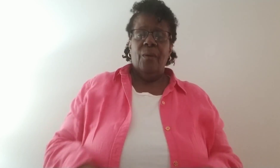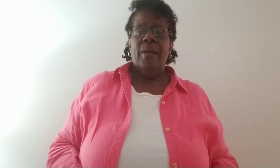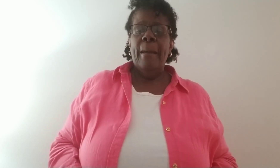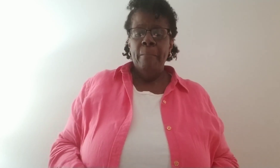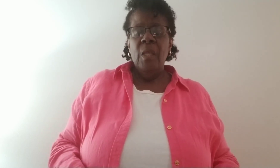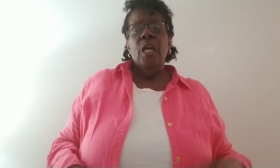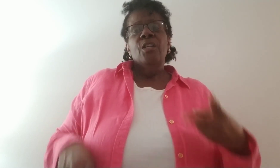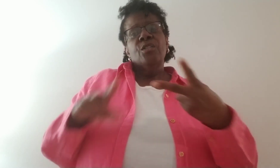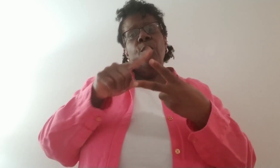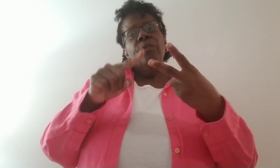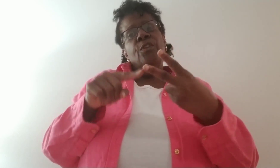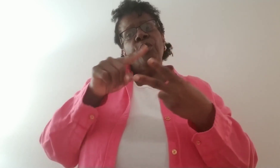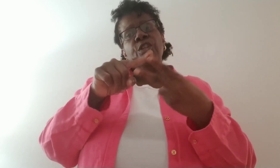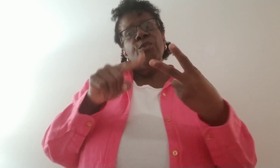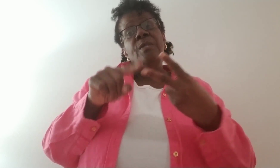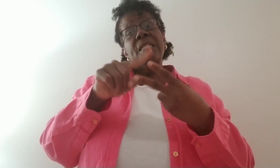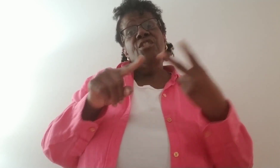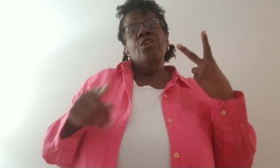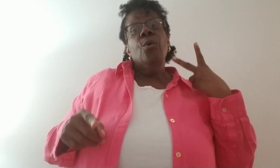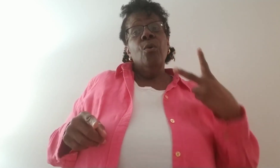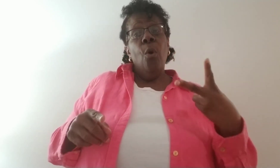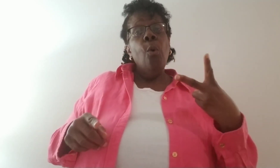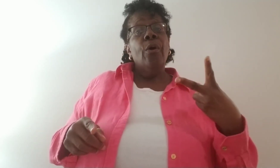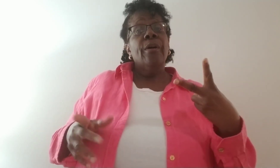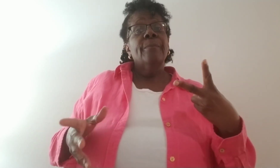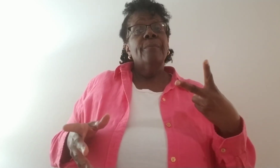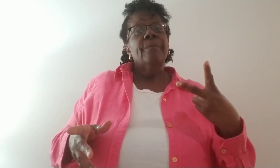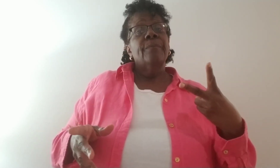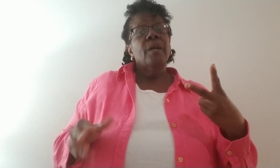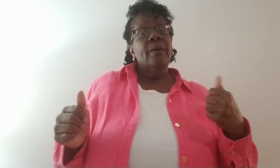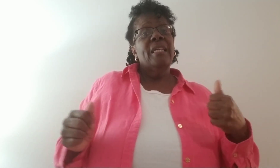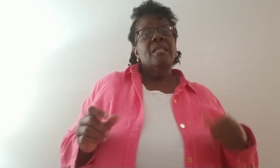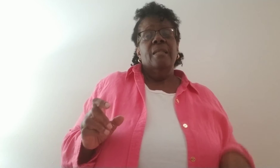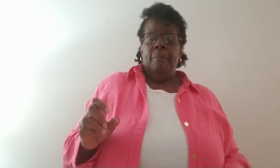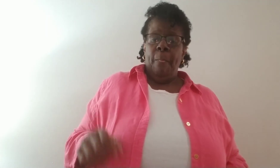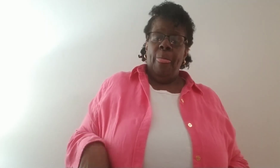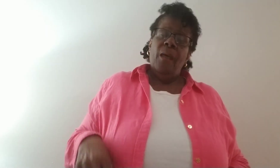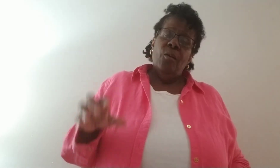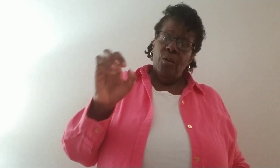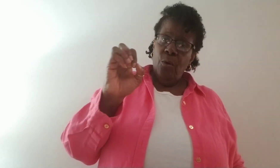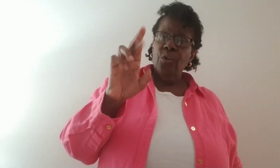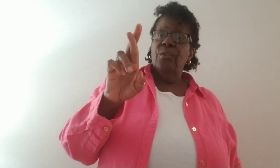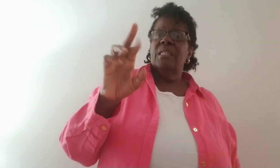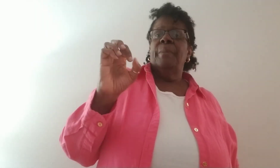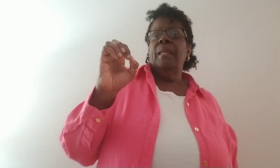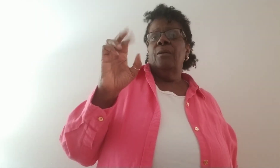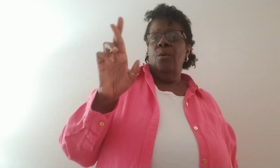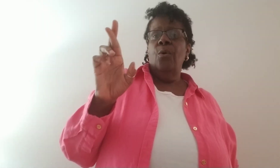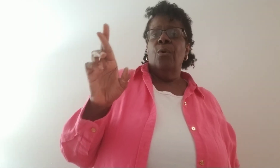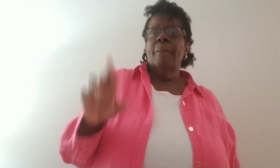Okay, so you can use this to show or, all right? Or you can spell out or